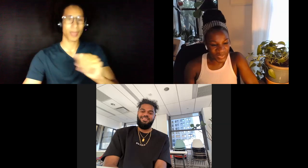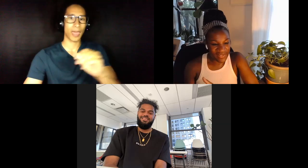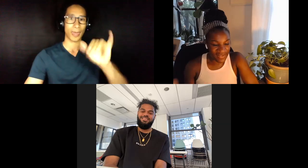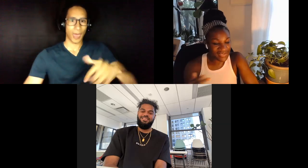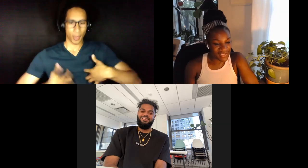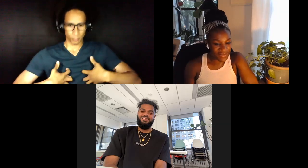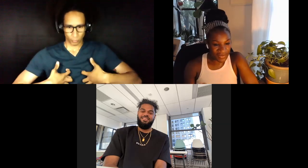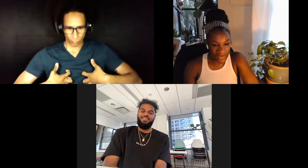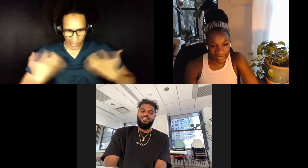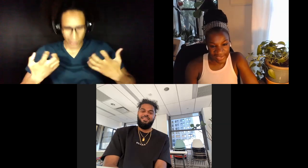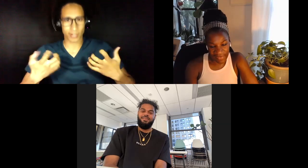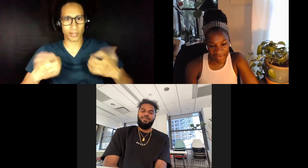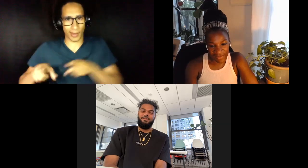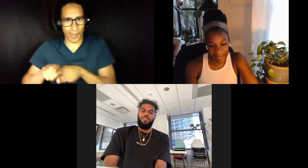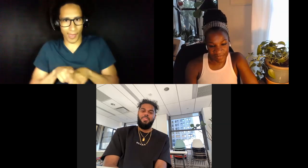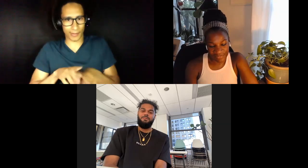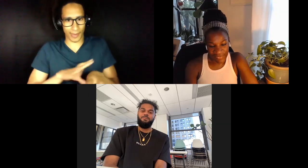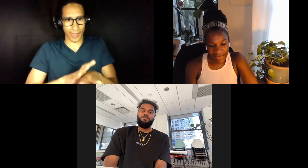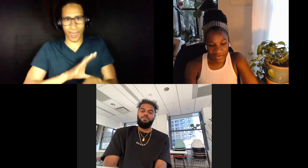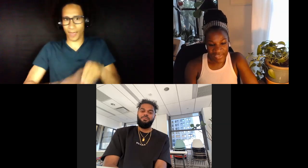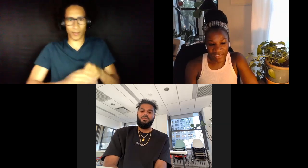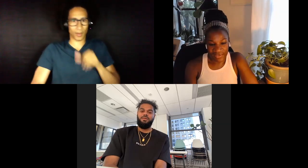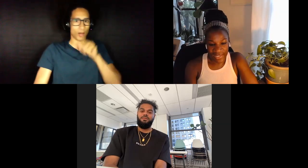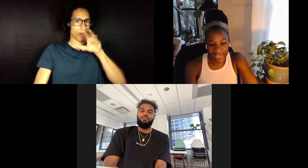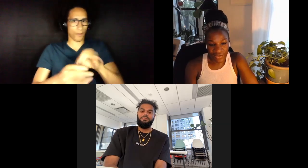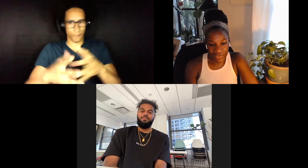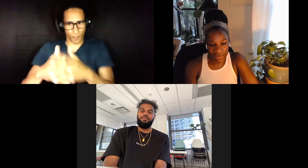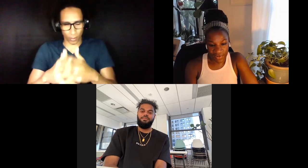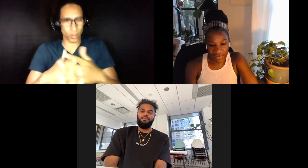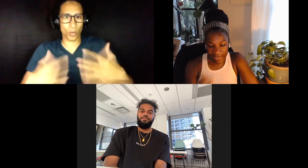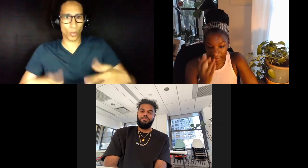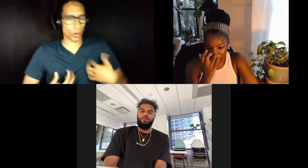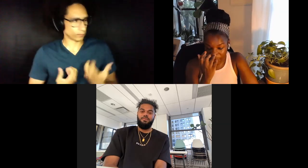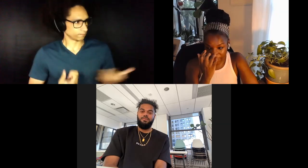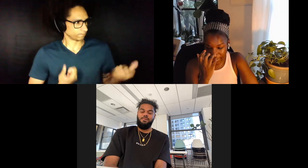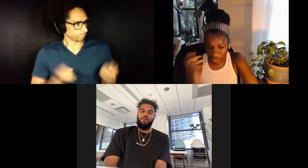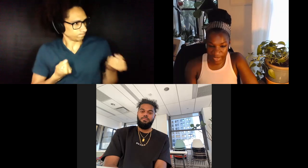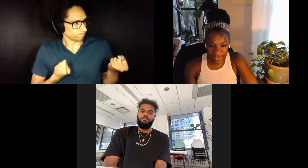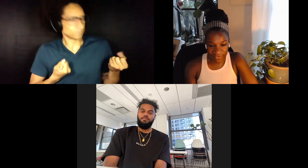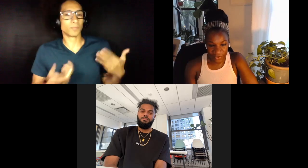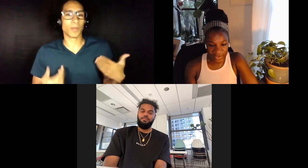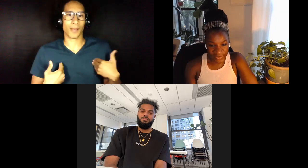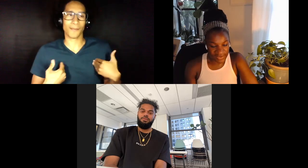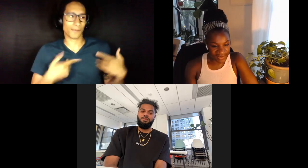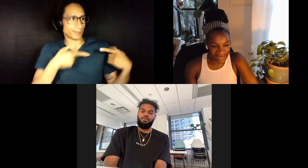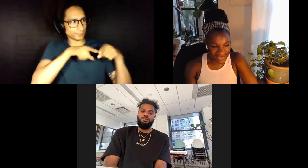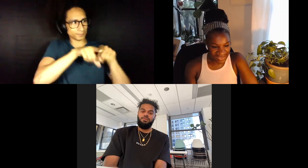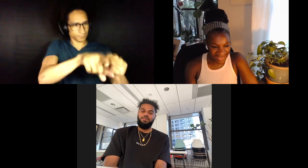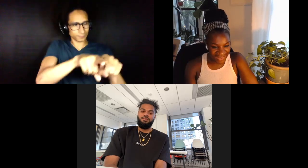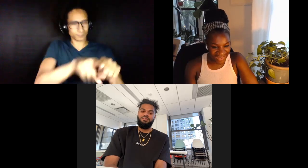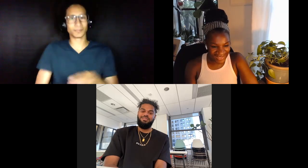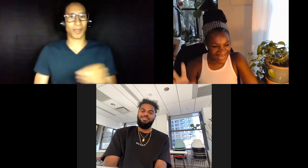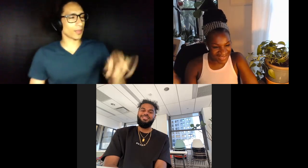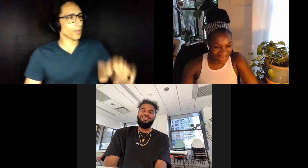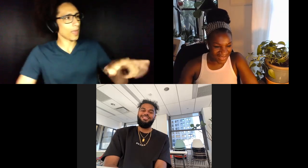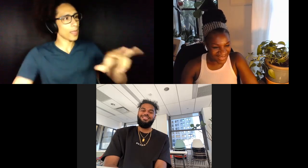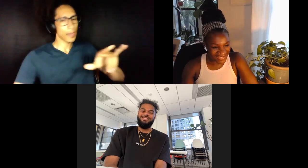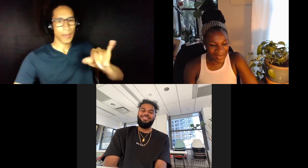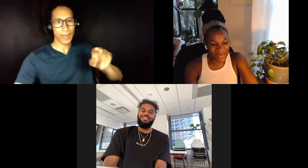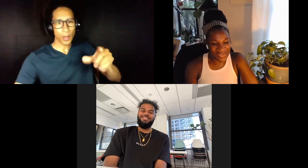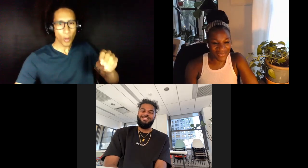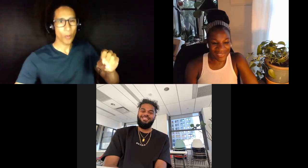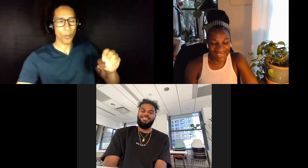and her book, The Motherlode, 100 Plus Women Who Made Hip Hop, a comprehensive history of female rappers, is currently in bookstores everywhere.